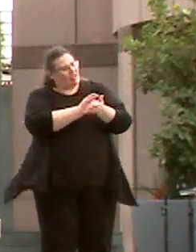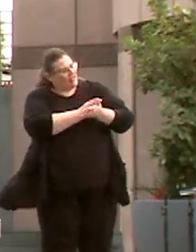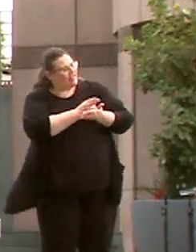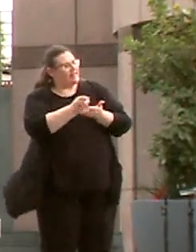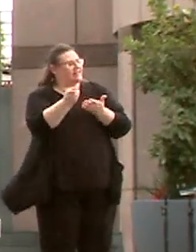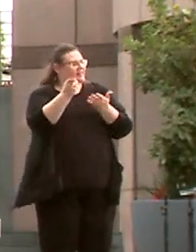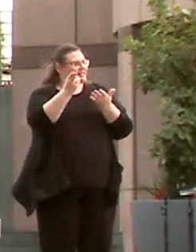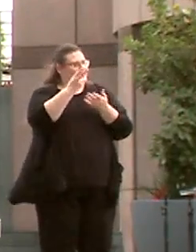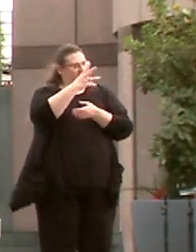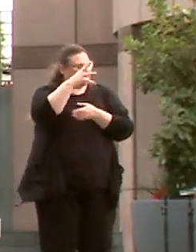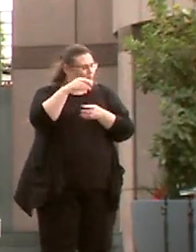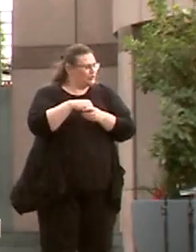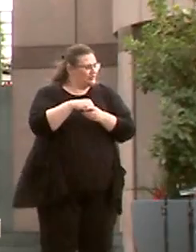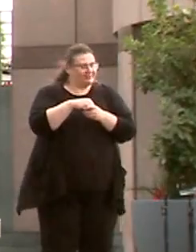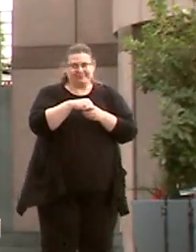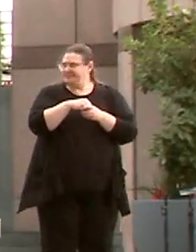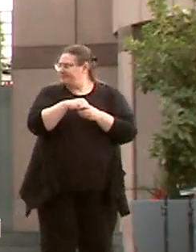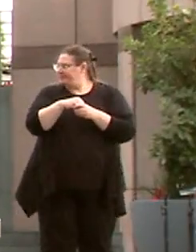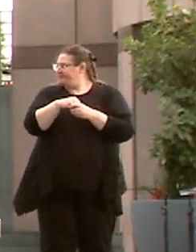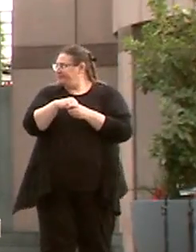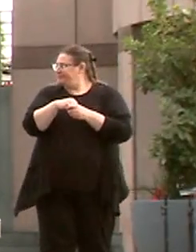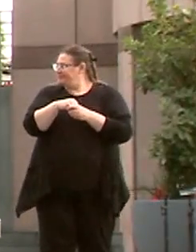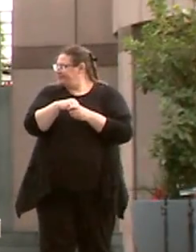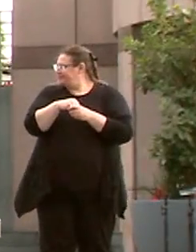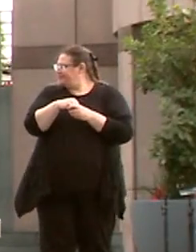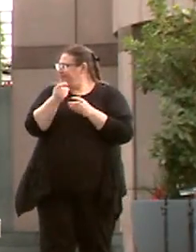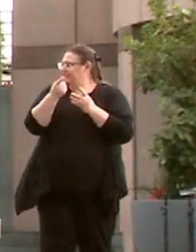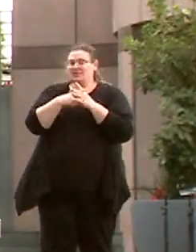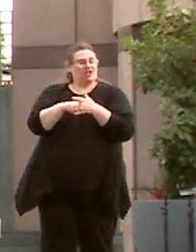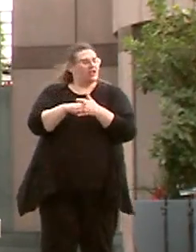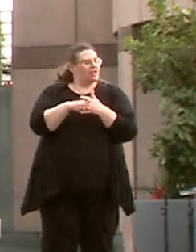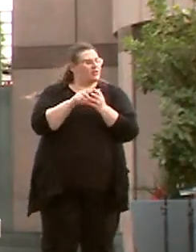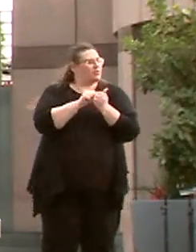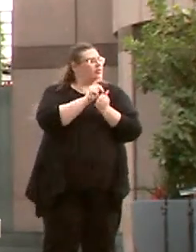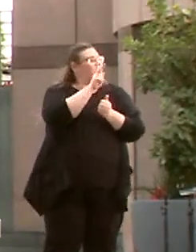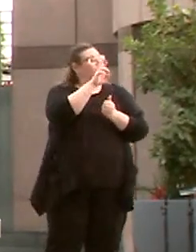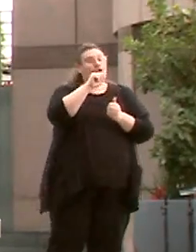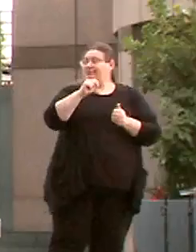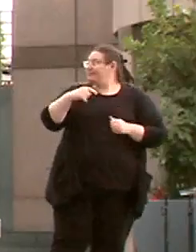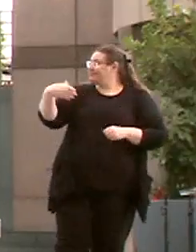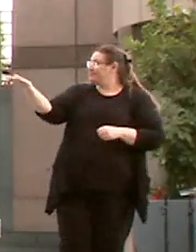authentic inclusion. So I want to start out with Kurt.